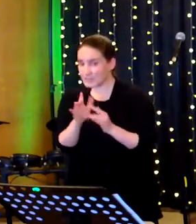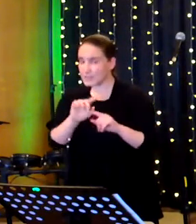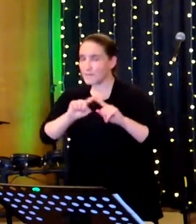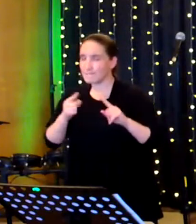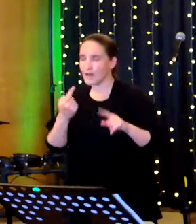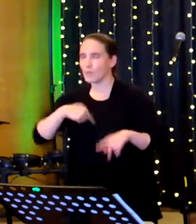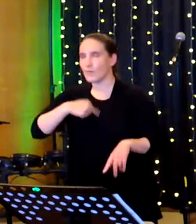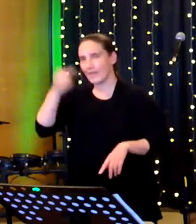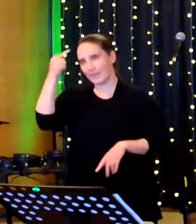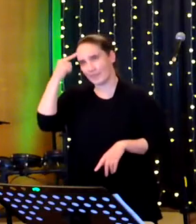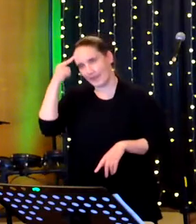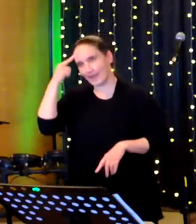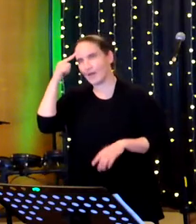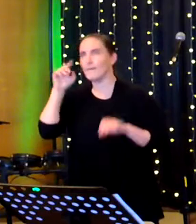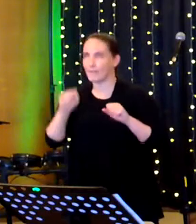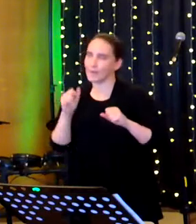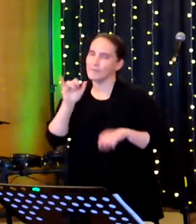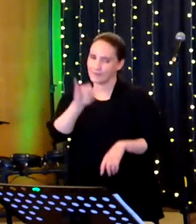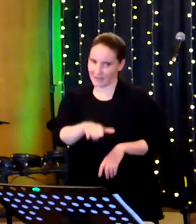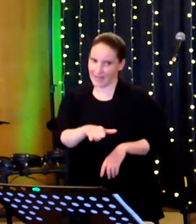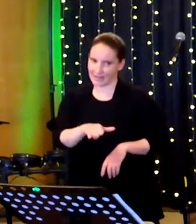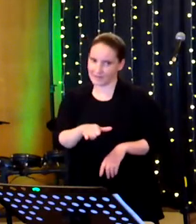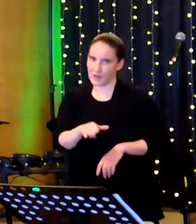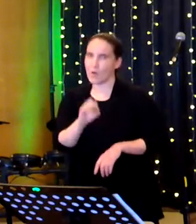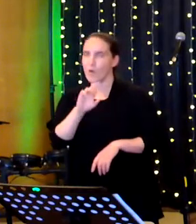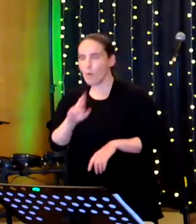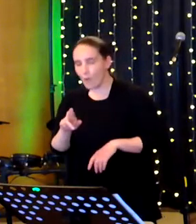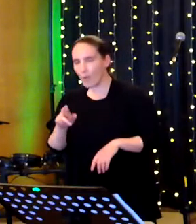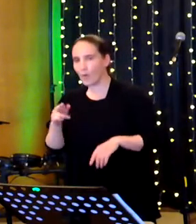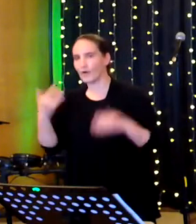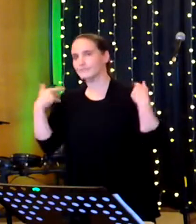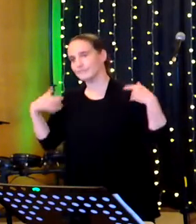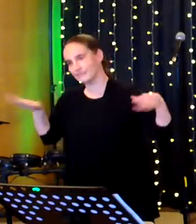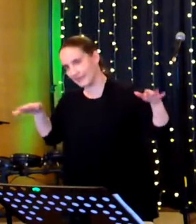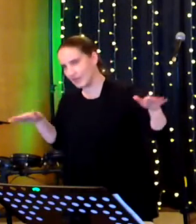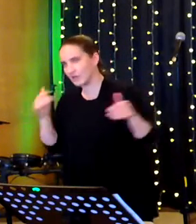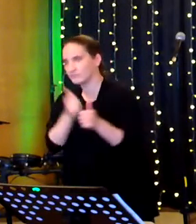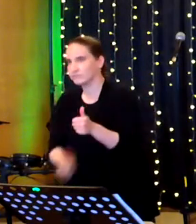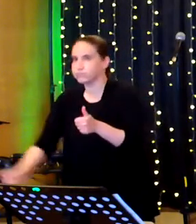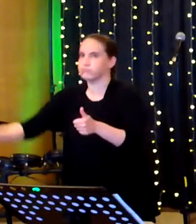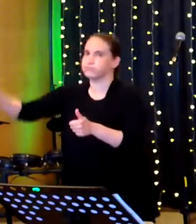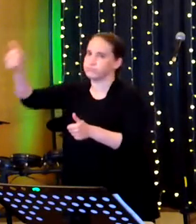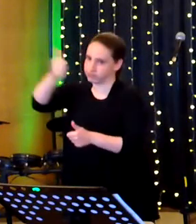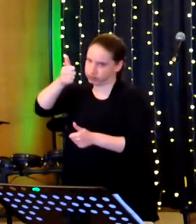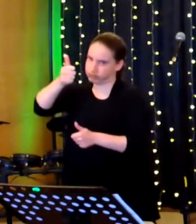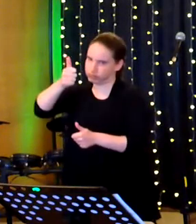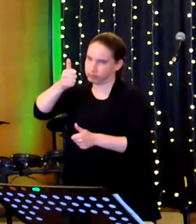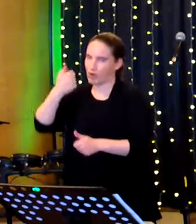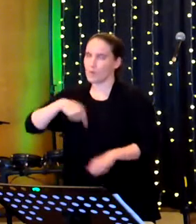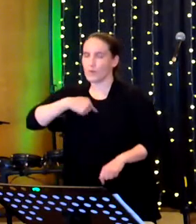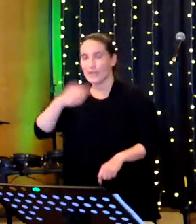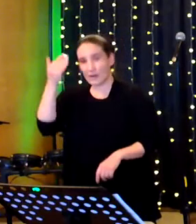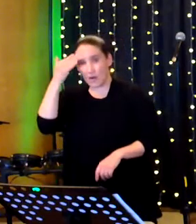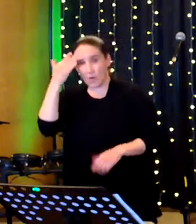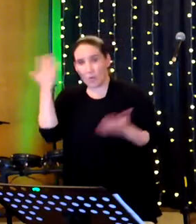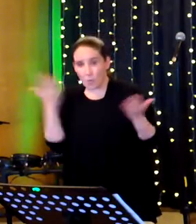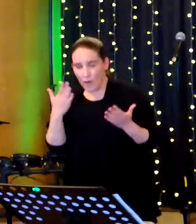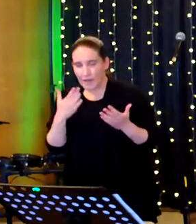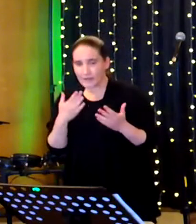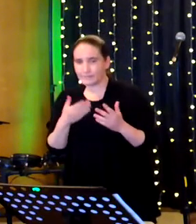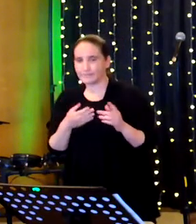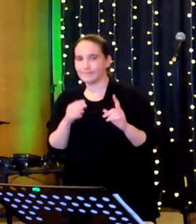very high-ranking, angelic, heavenly being. But we know for sure this messenger is not of this